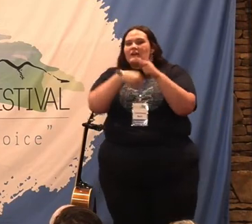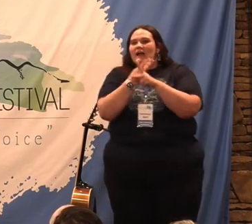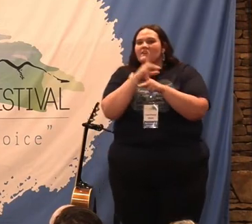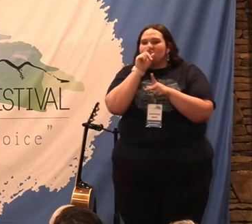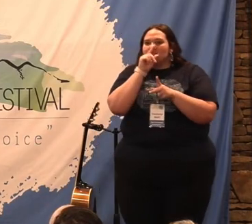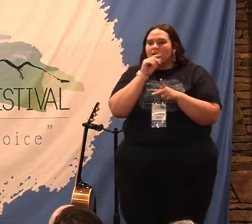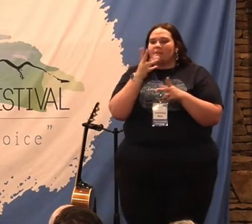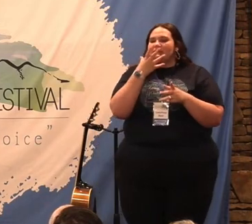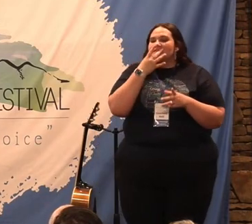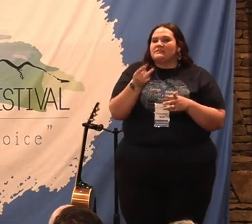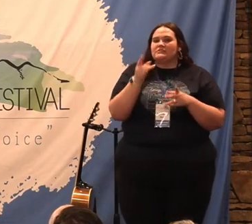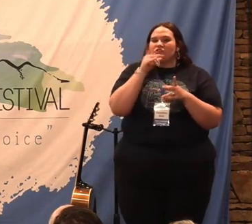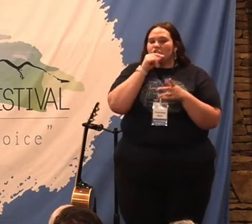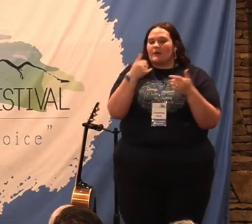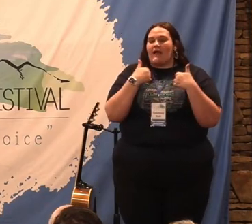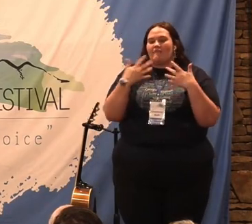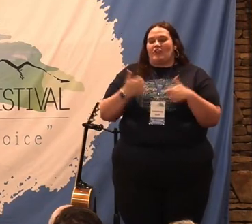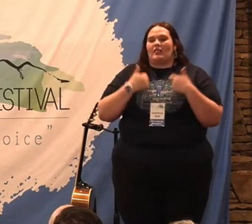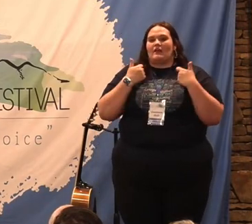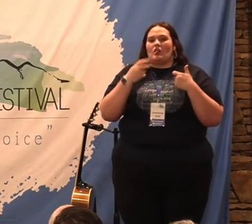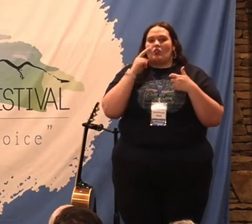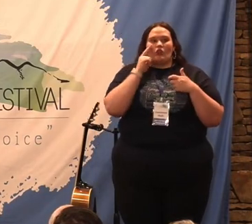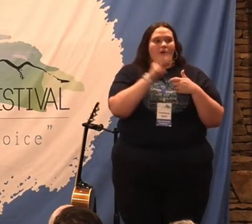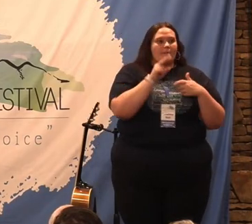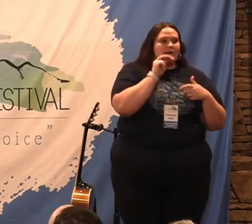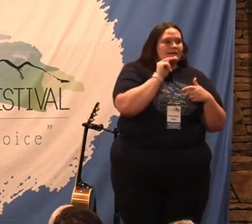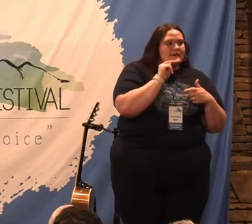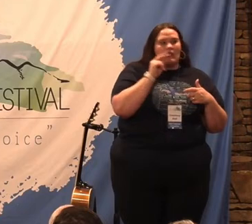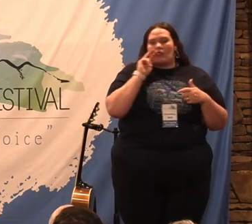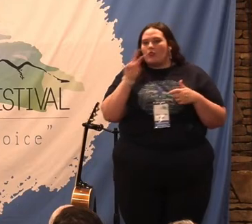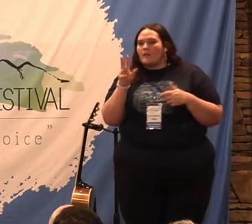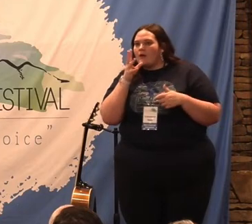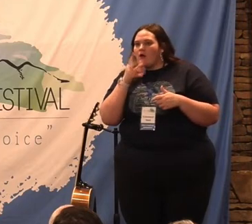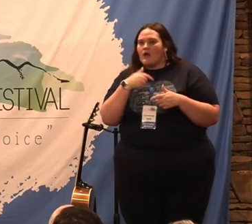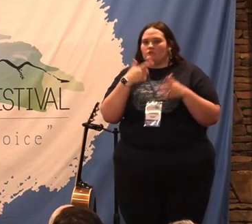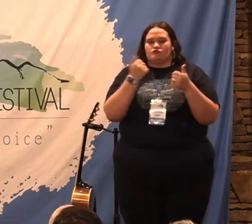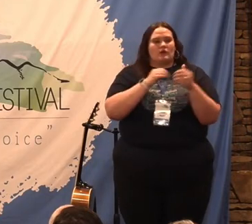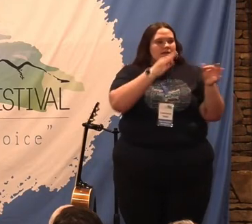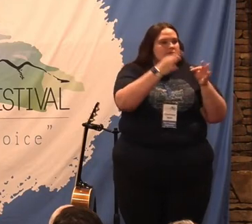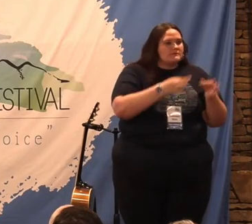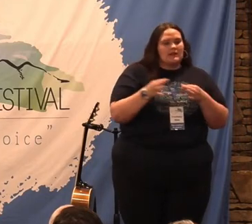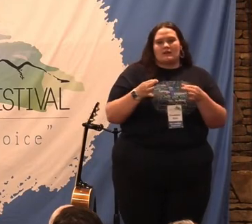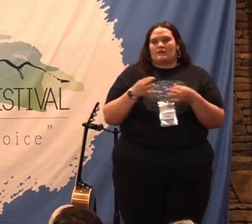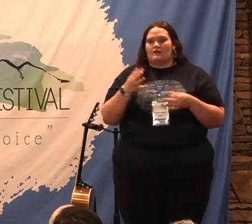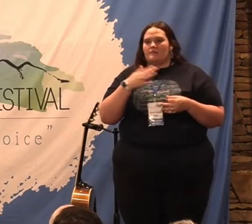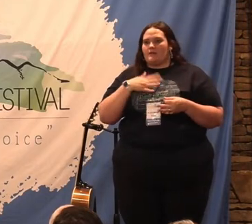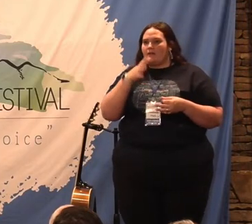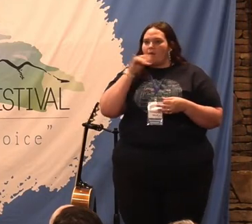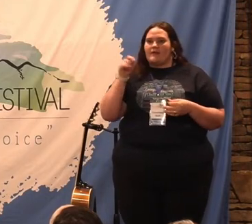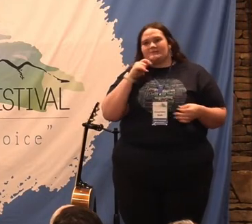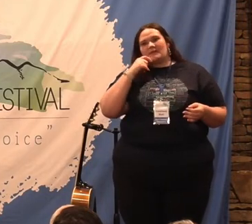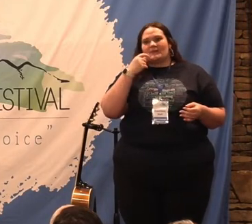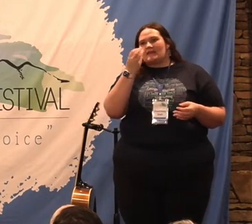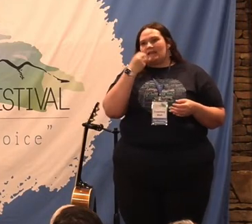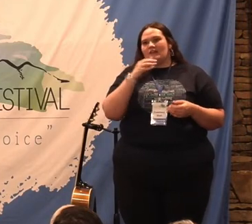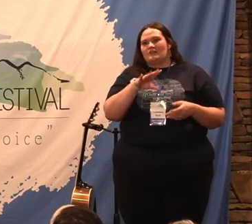have in your life. I look at her, and I look at my mom, and I try to explain to her, and I look at my mom, and my mom is eating her chicken.